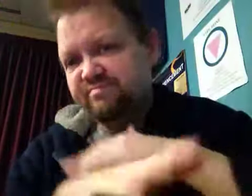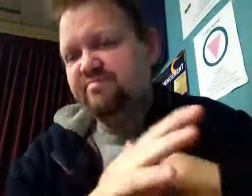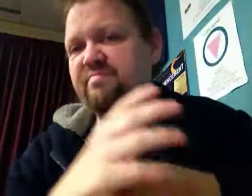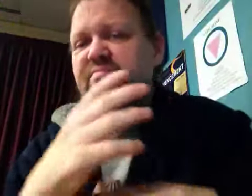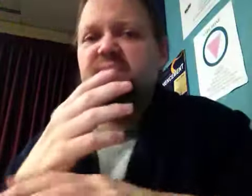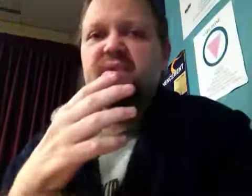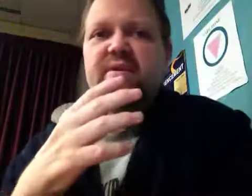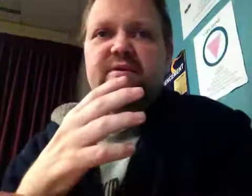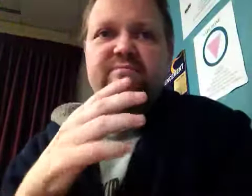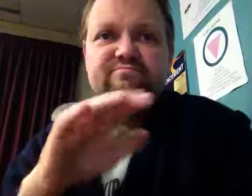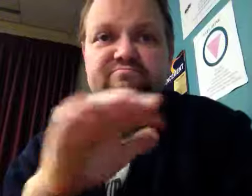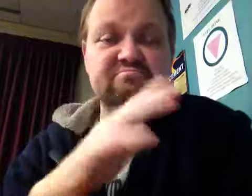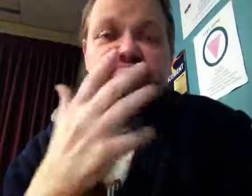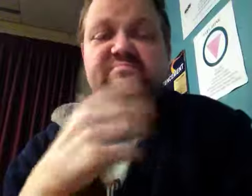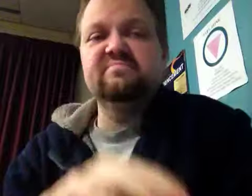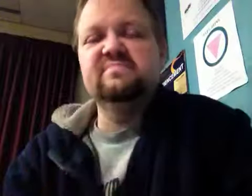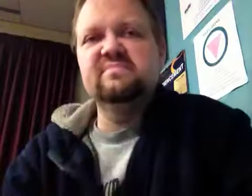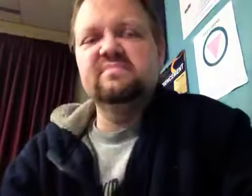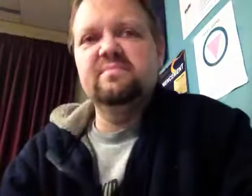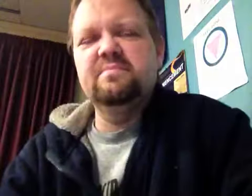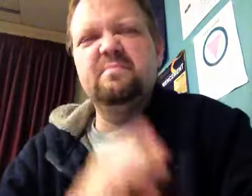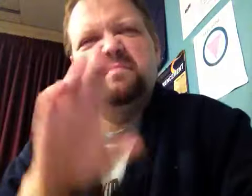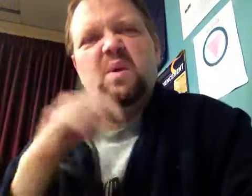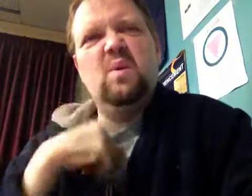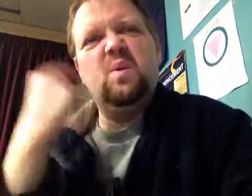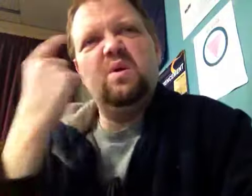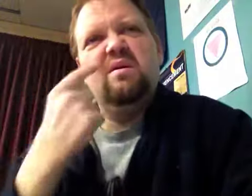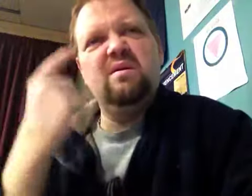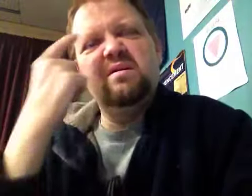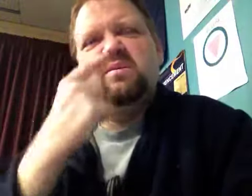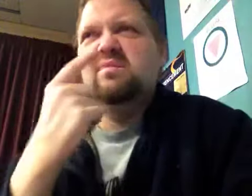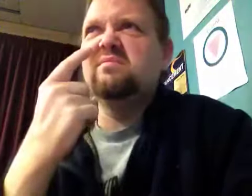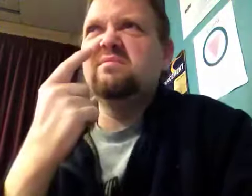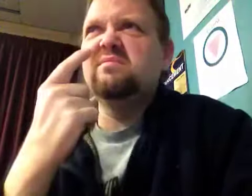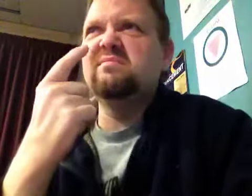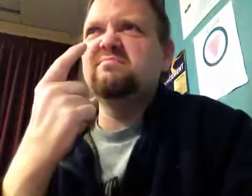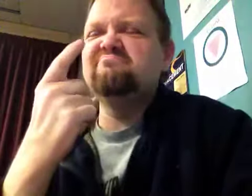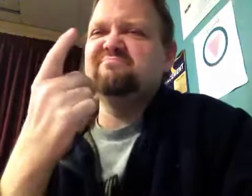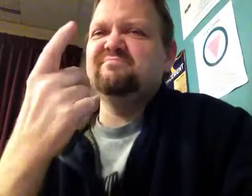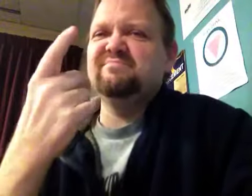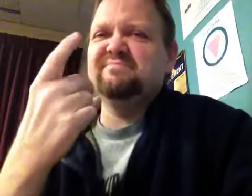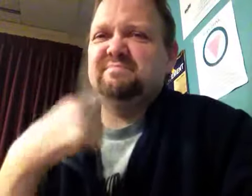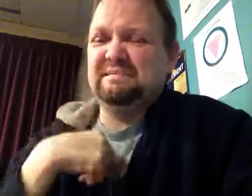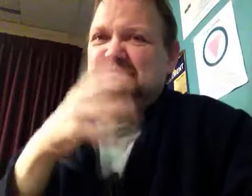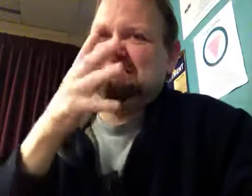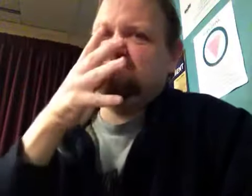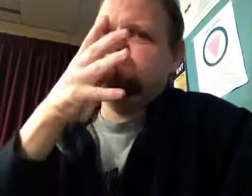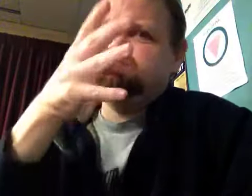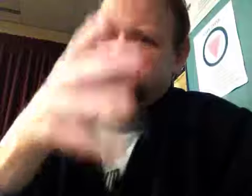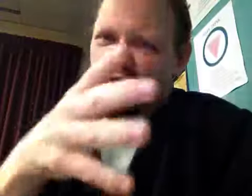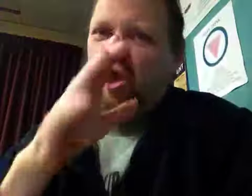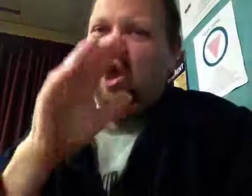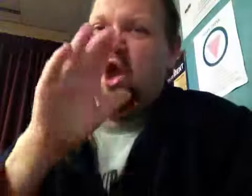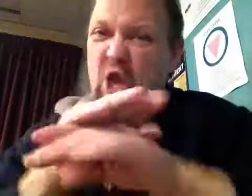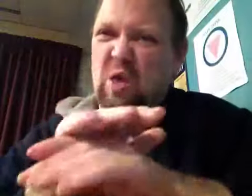Anderson, a huge backlog of veterans waiting for care have simply been cleared from the books, as you will, in just the last year. The